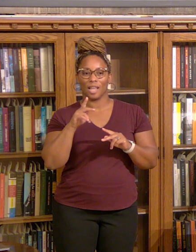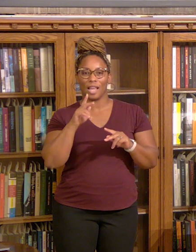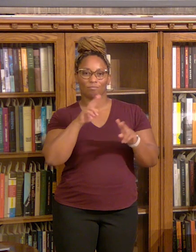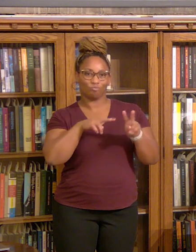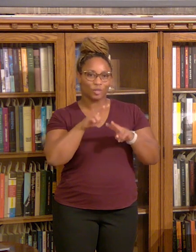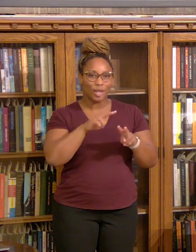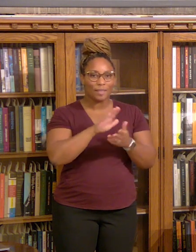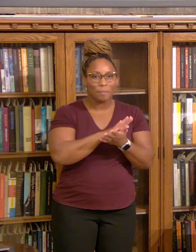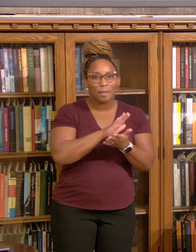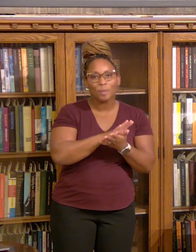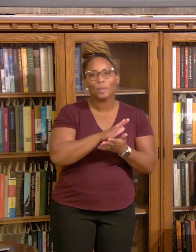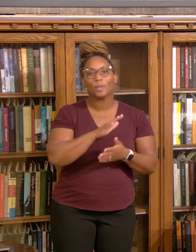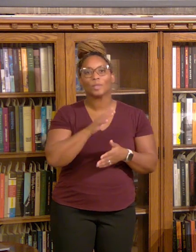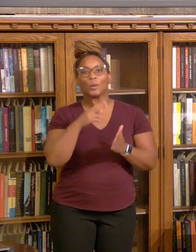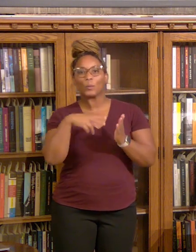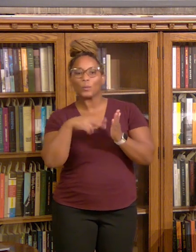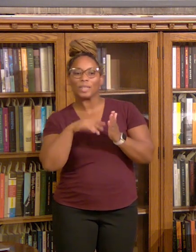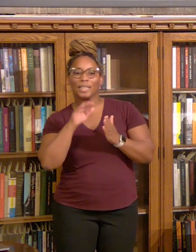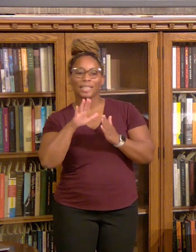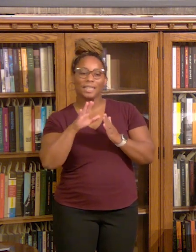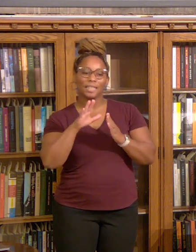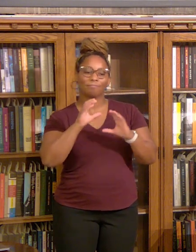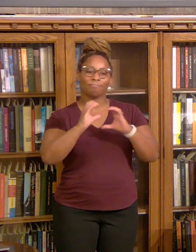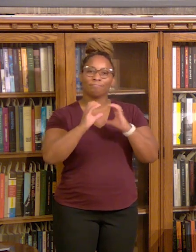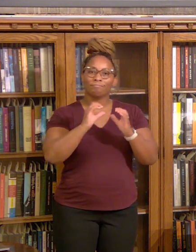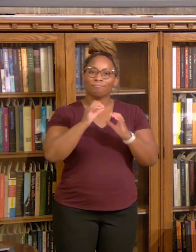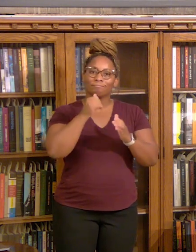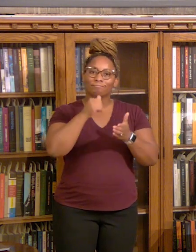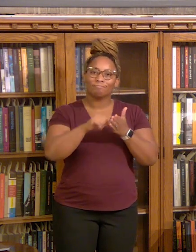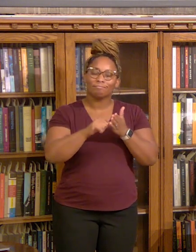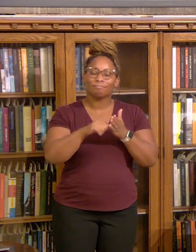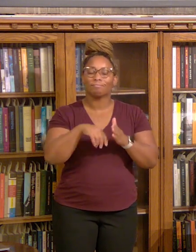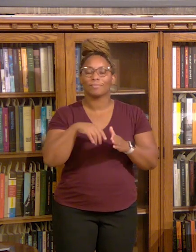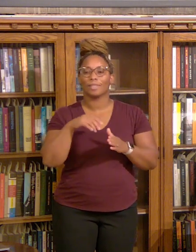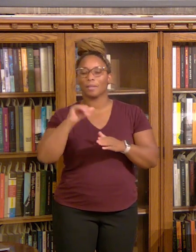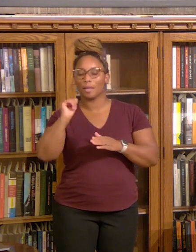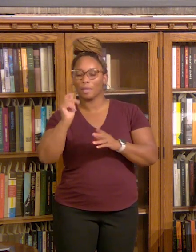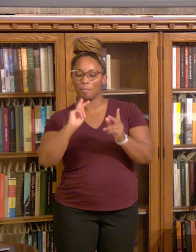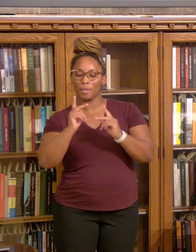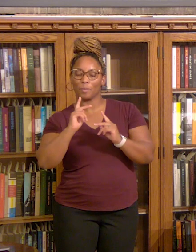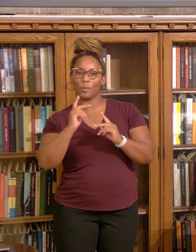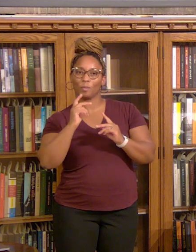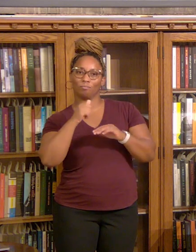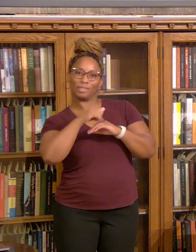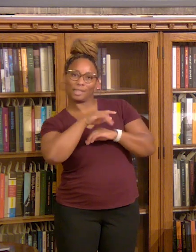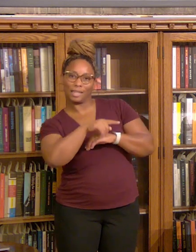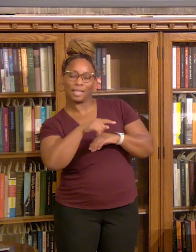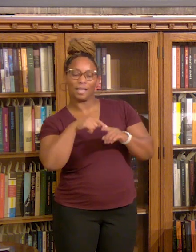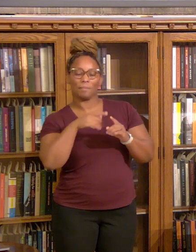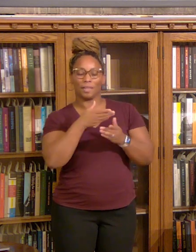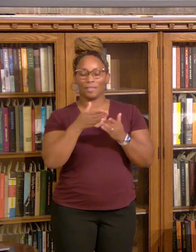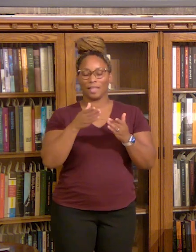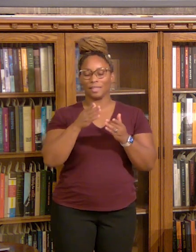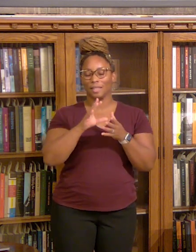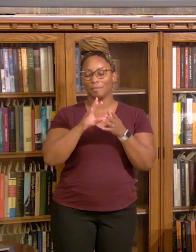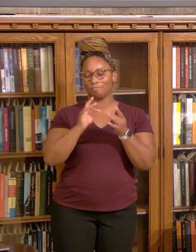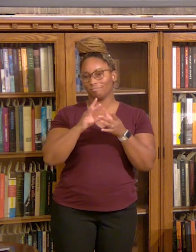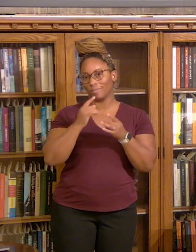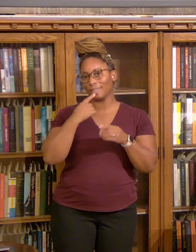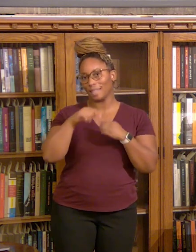and look at the papers read his correspondence read the letters that people wrote to him the things that people wrote about